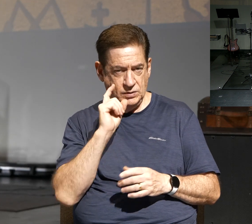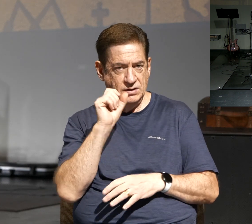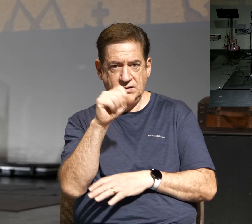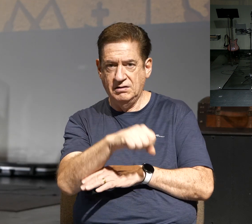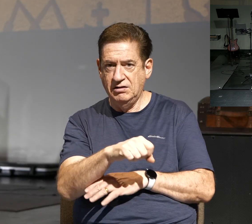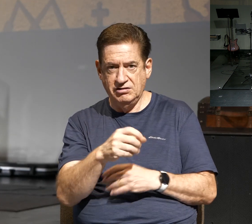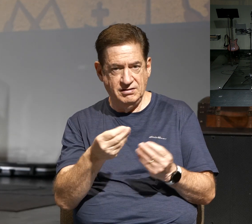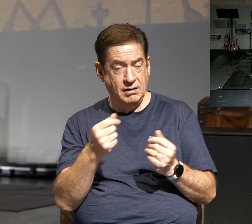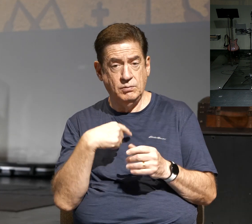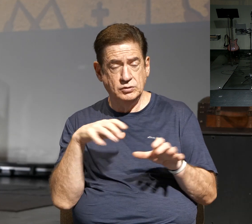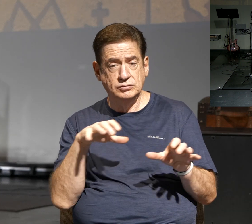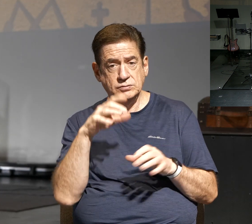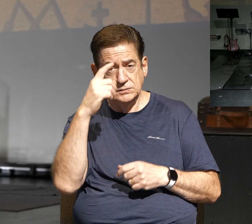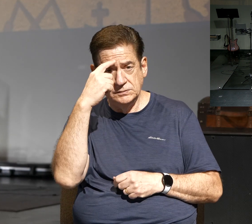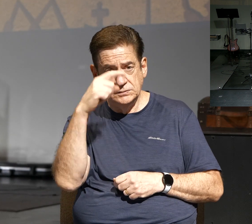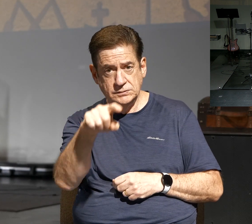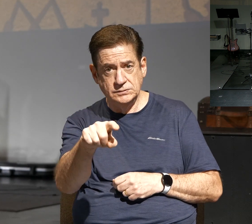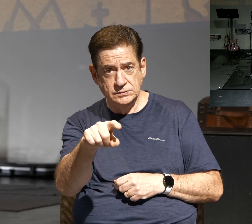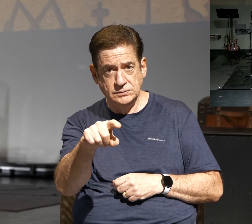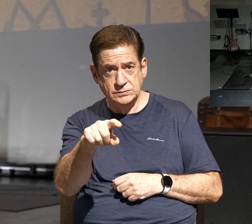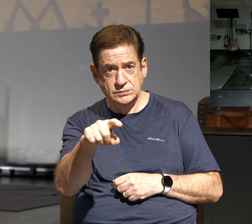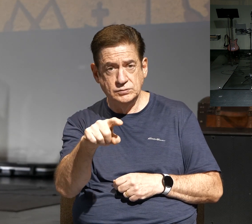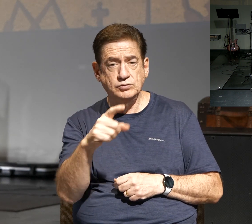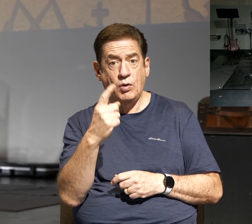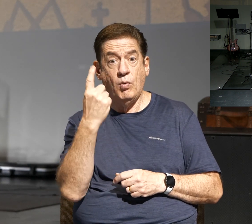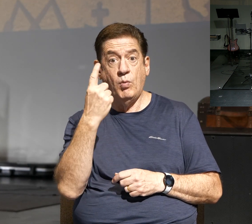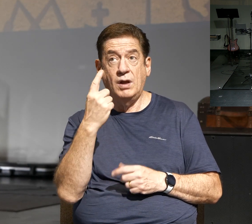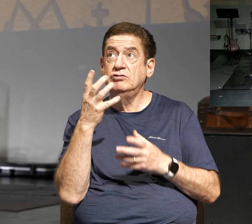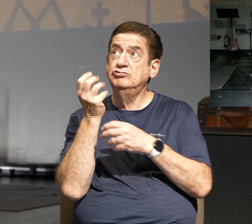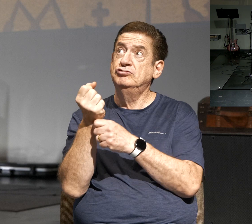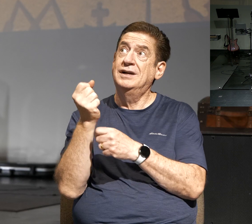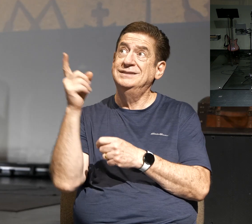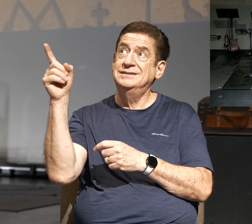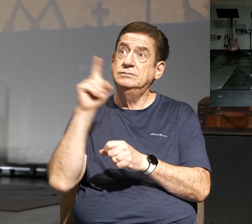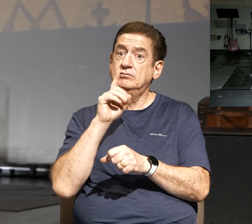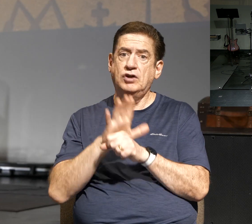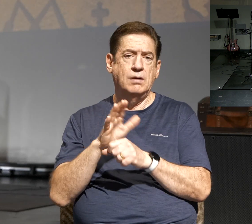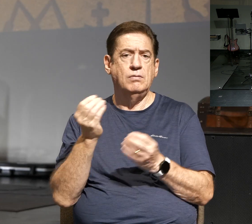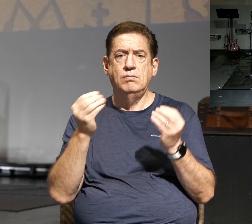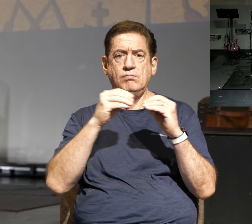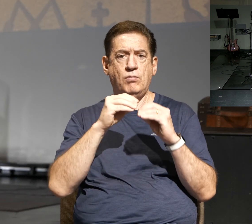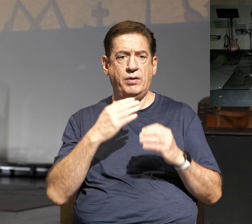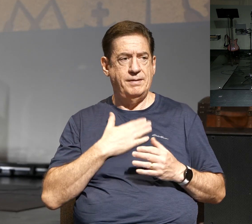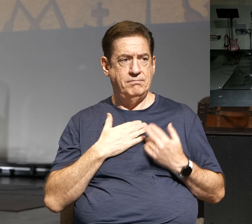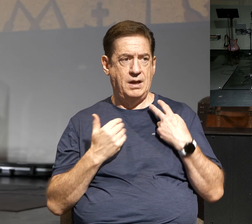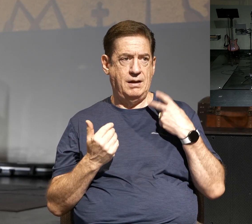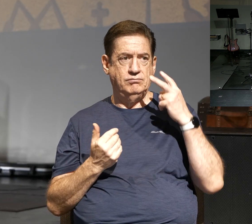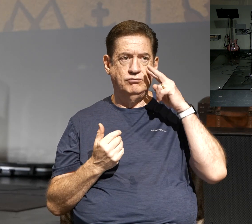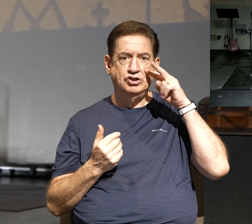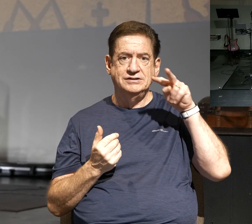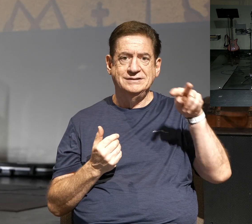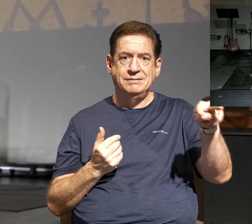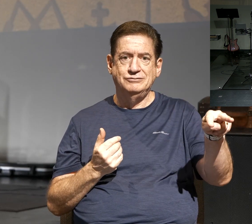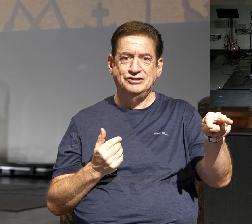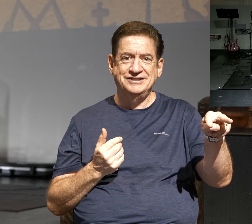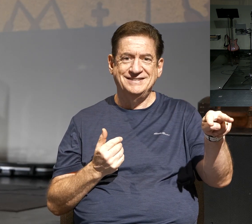land. I'm going to do that for you. So he's wanting them to trust his promises more than their perceptions.